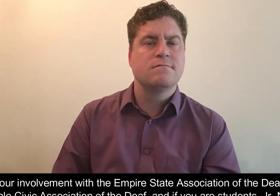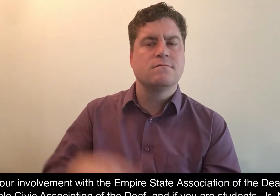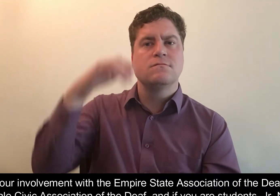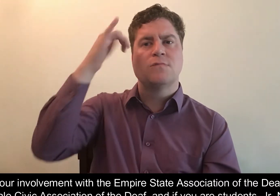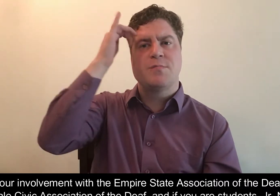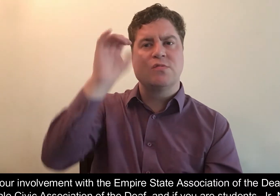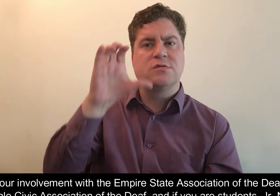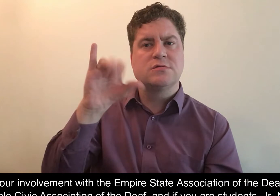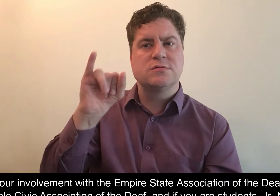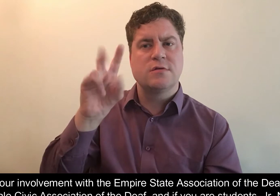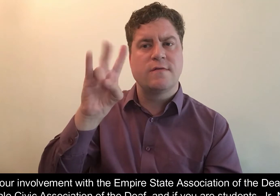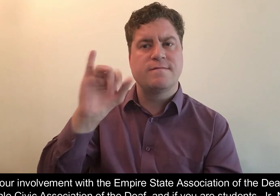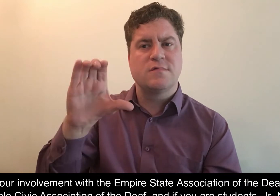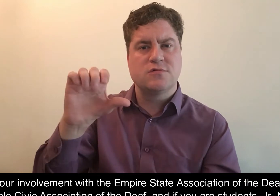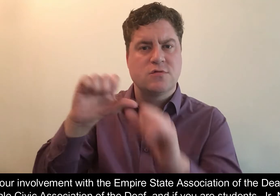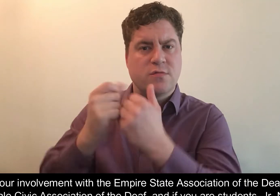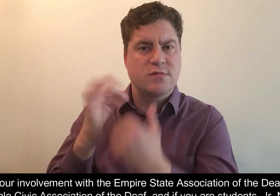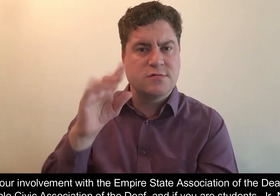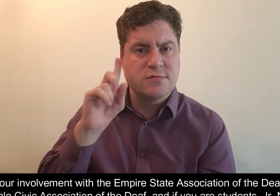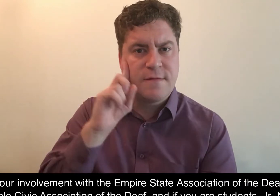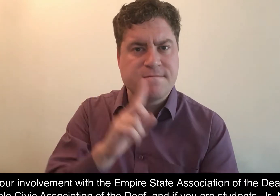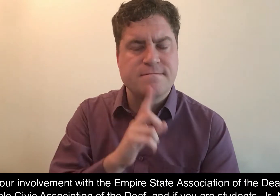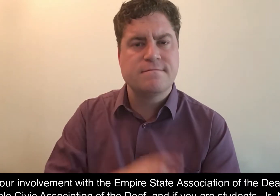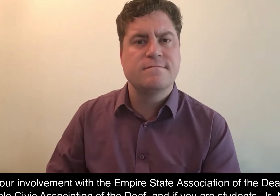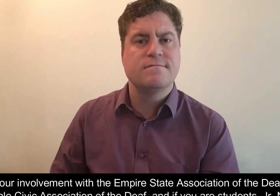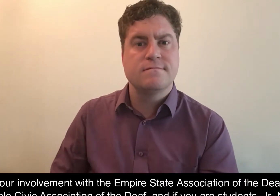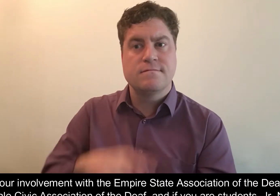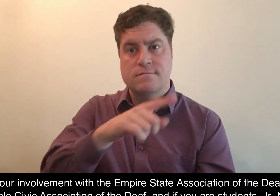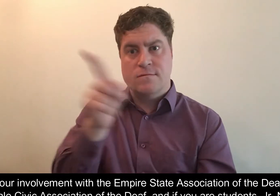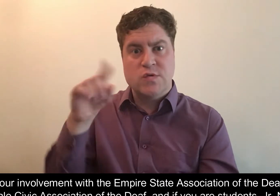There's also the Empire State Association of the Deaf, the Civic Association of the Deaf.